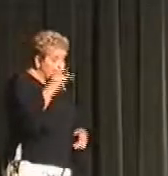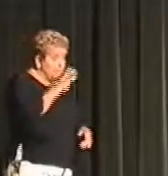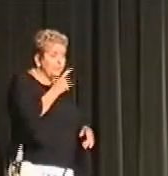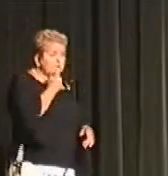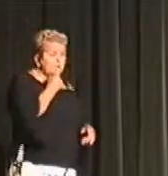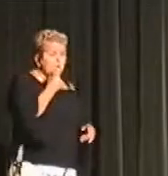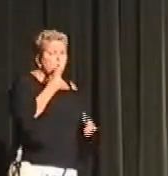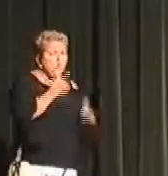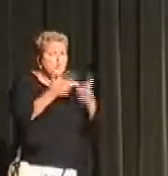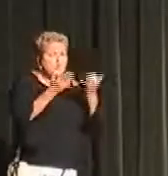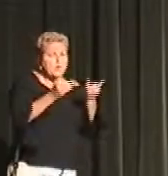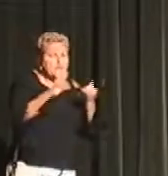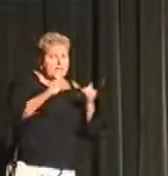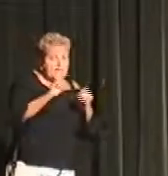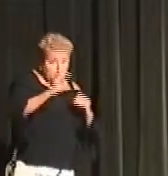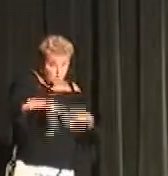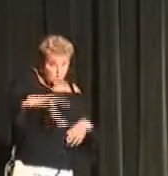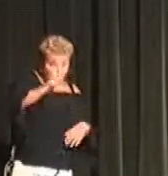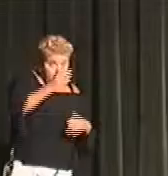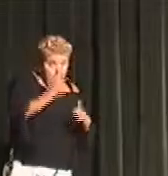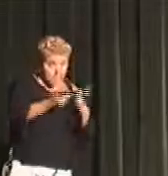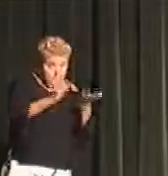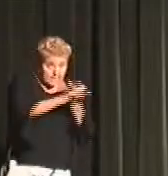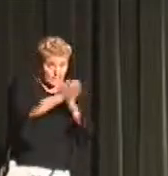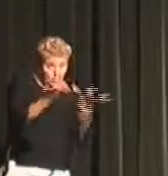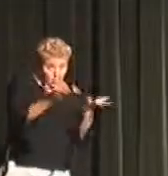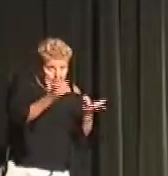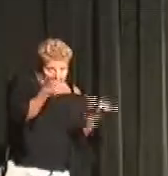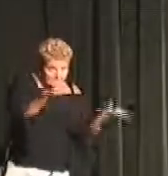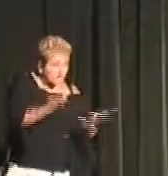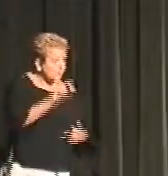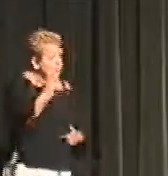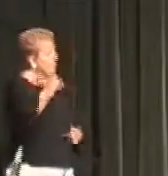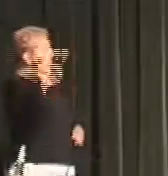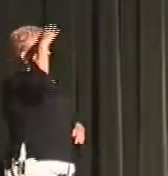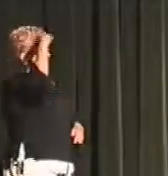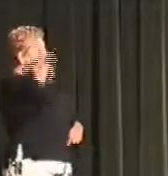boy. And it wasn't as easy back then to do as it is today.